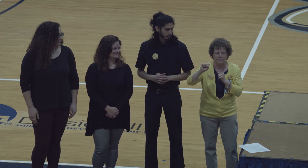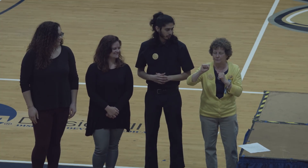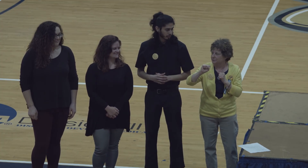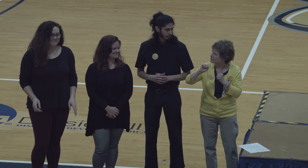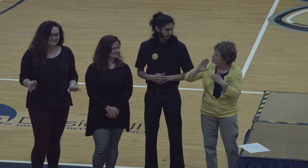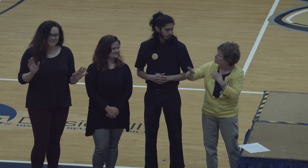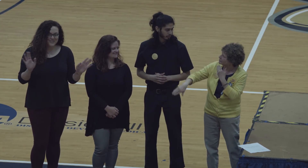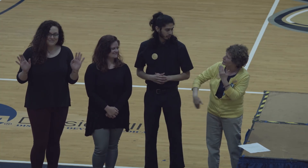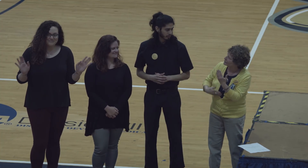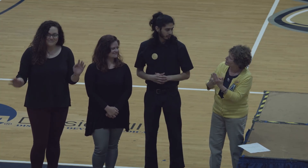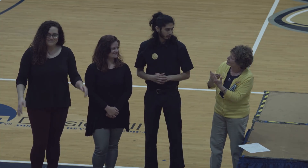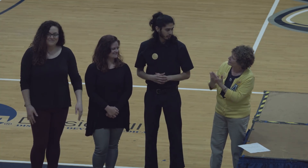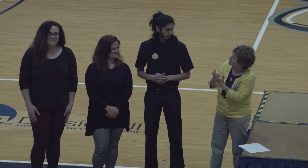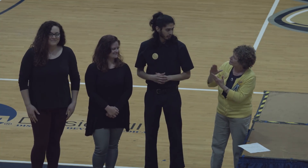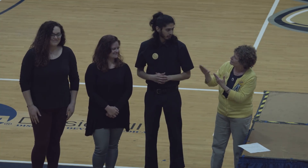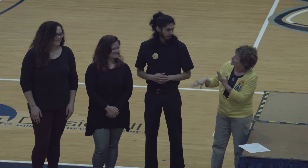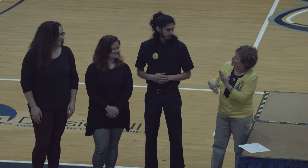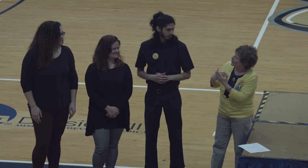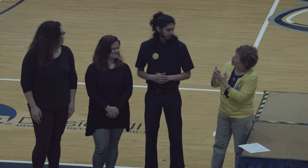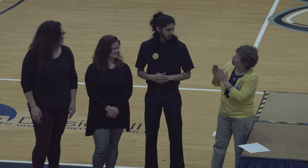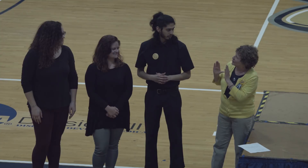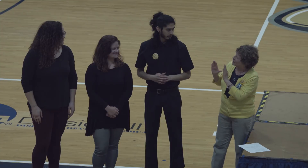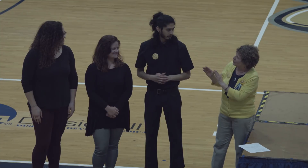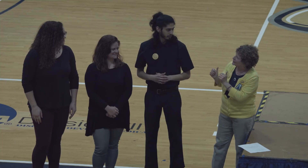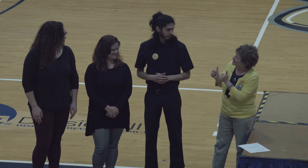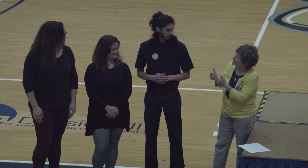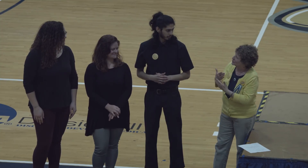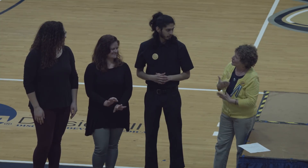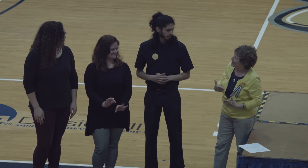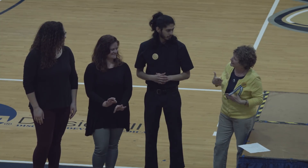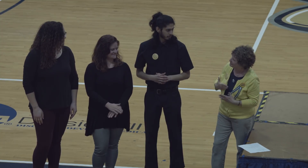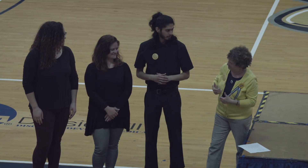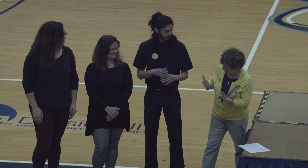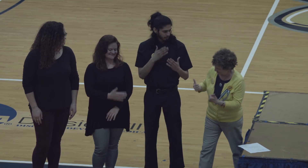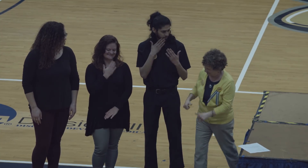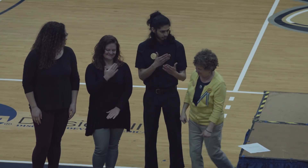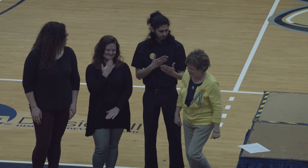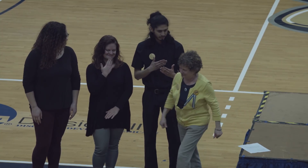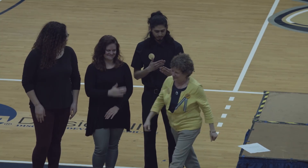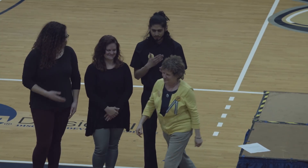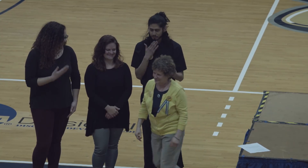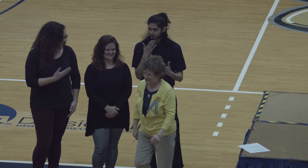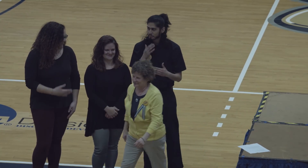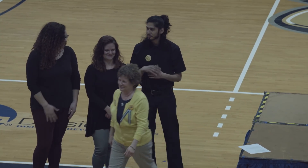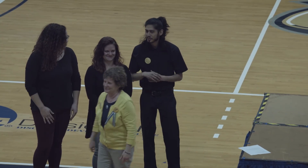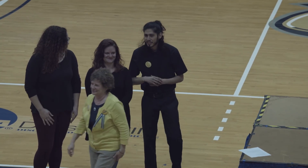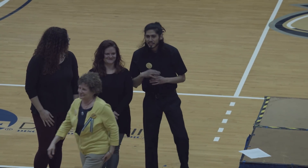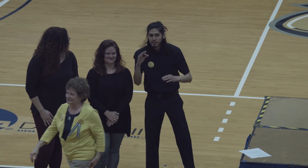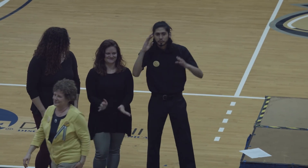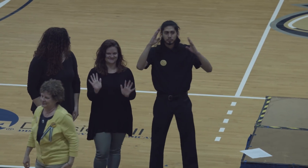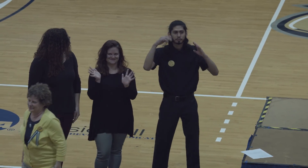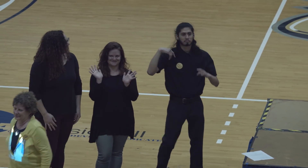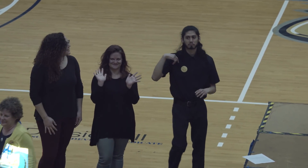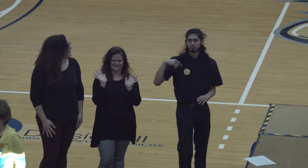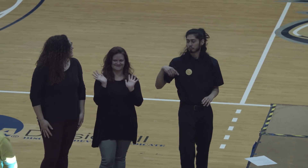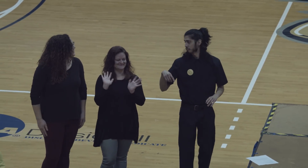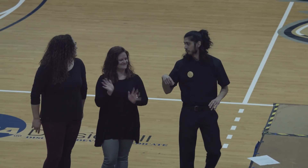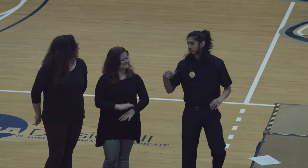And Julia Mills. Hello. All yours. Enjoy. Thank you. Thank you.